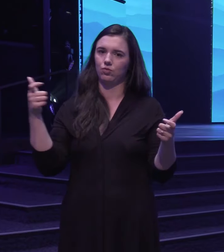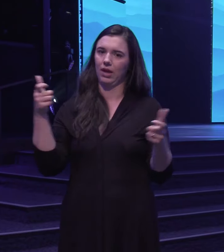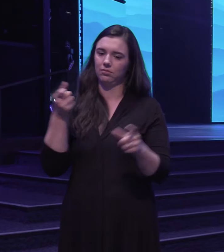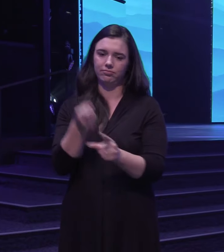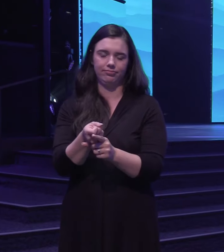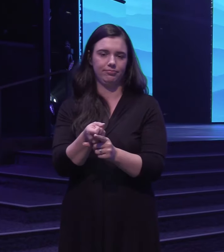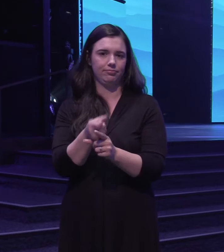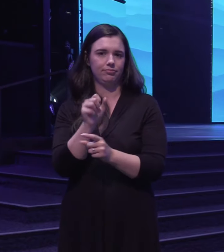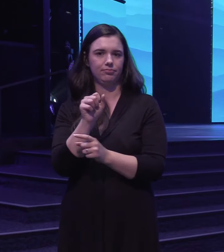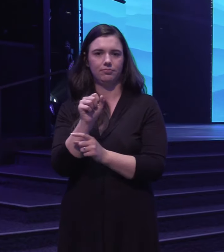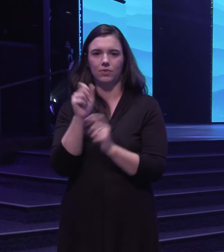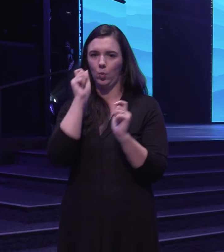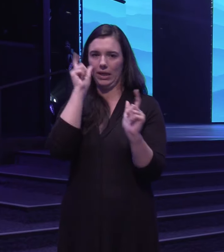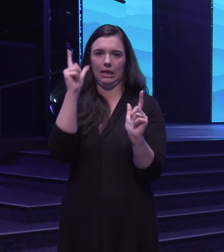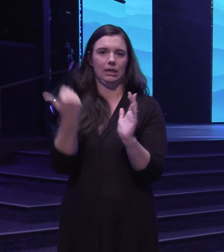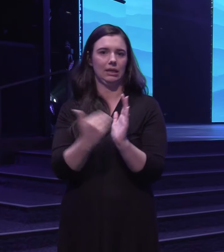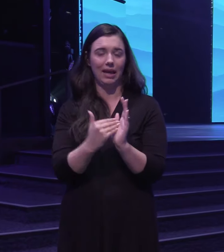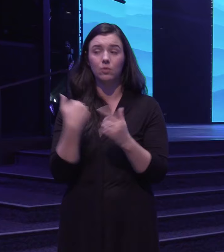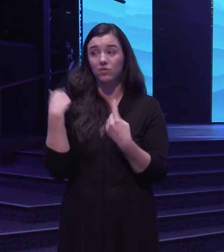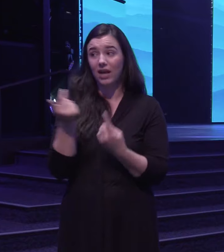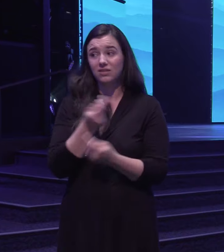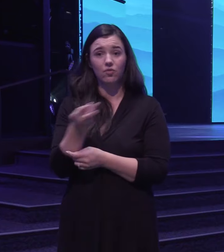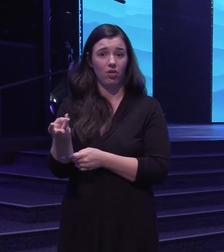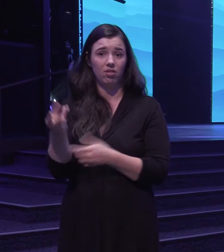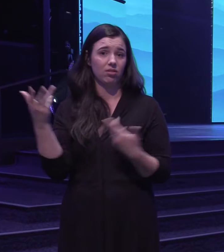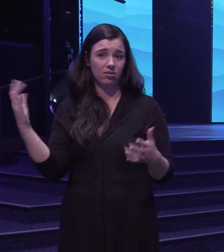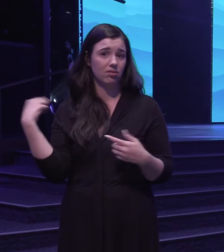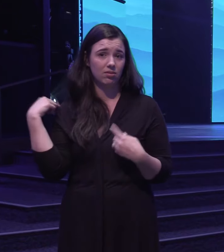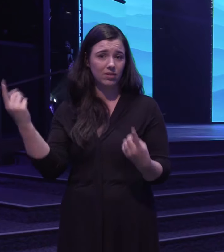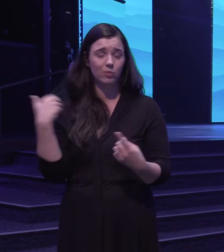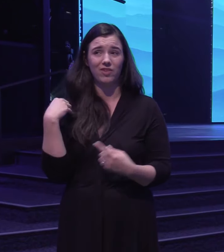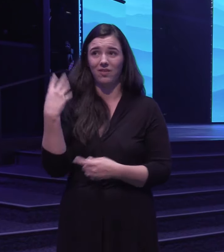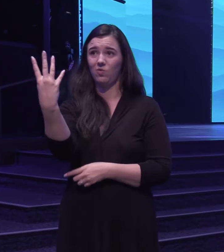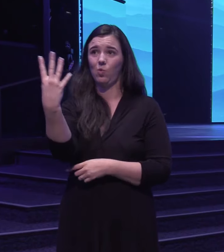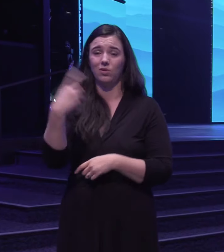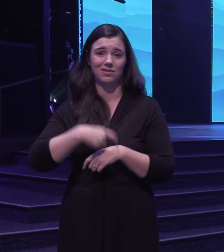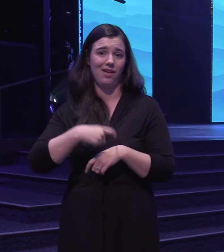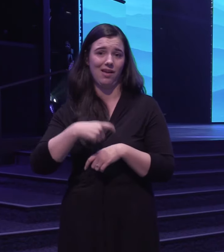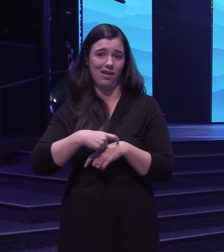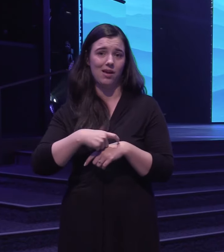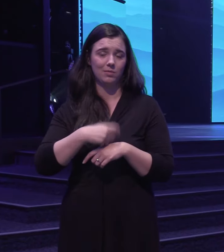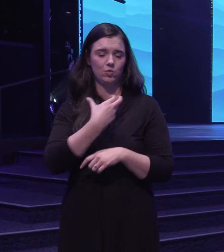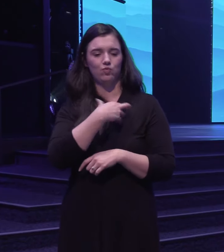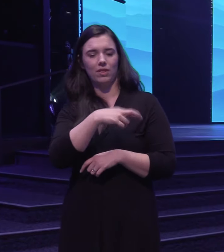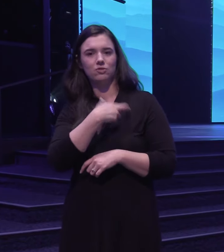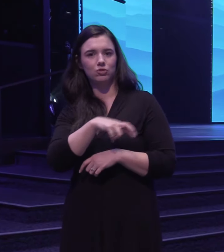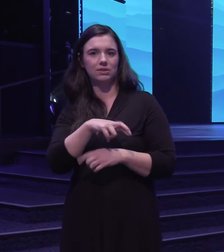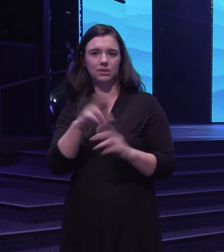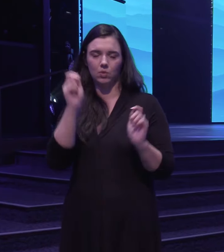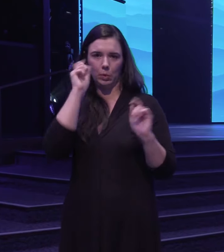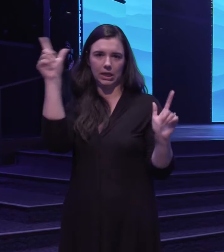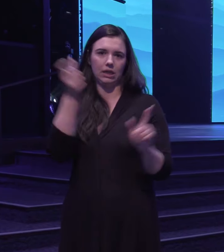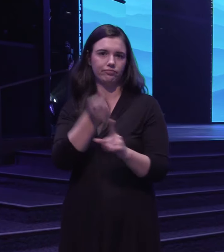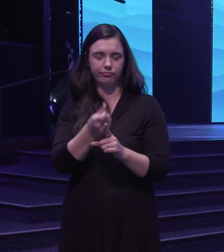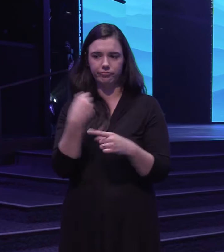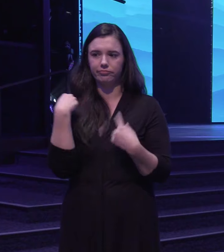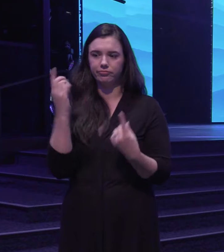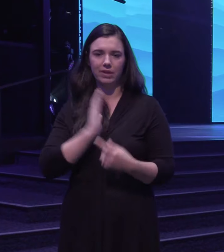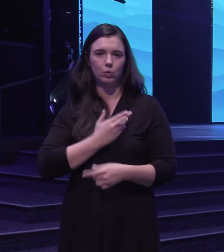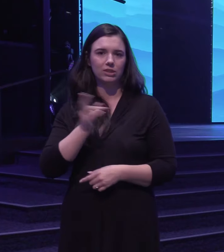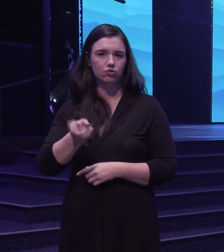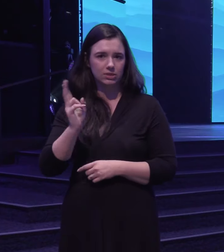awakening. Once again, you know, we've had several. We've had 4 religious awakenings in the history of